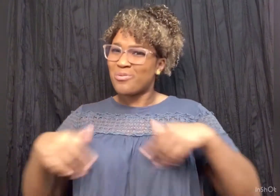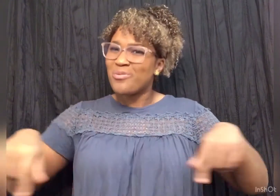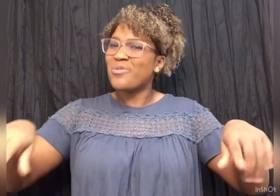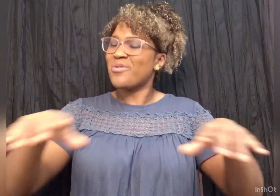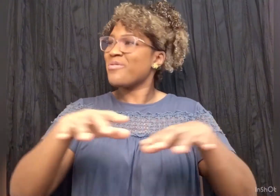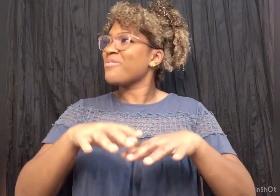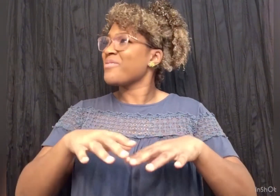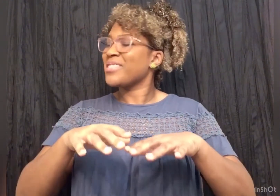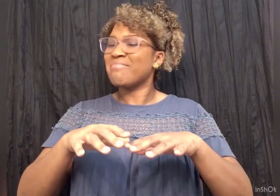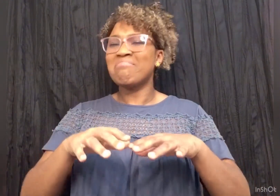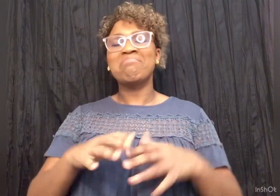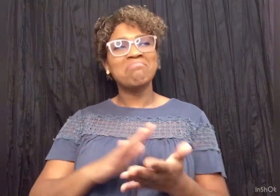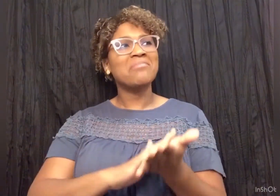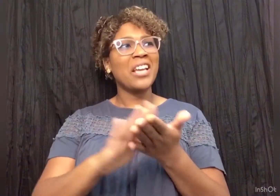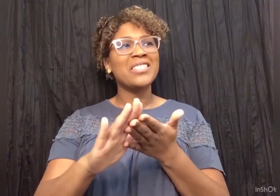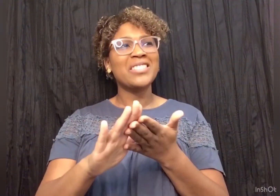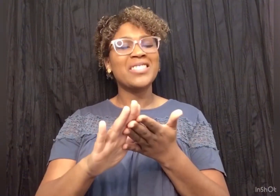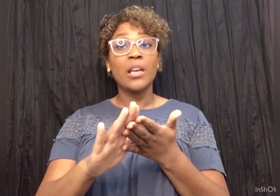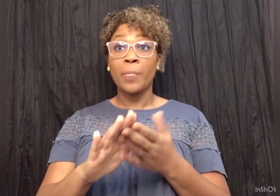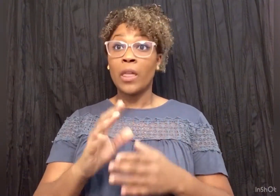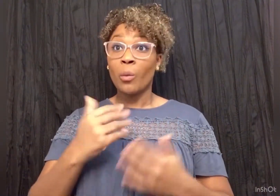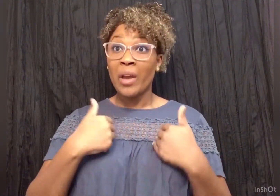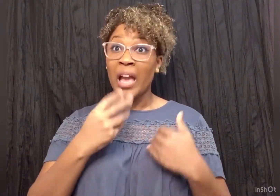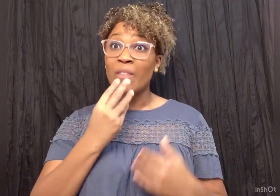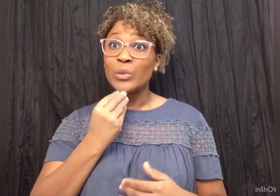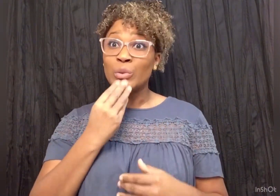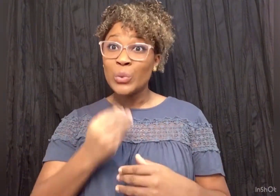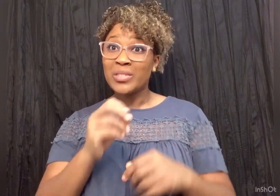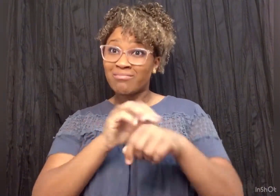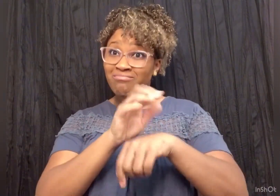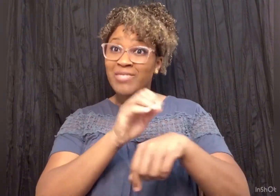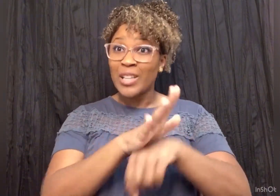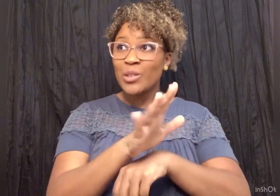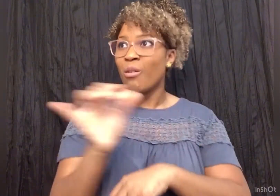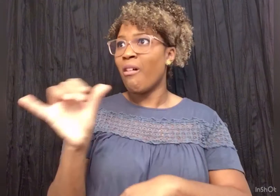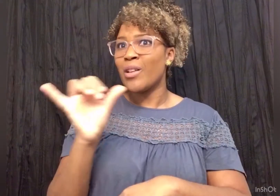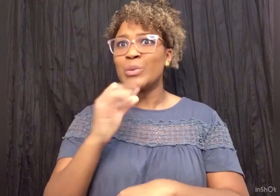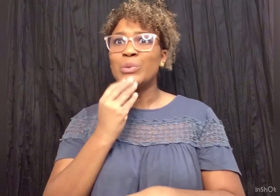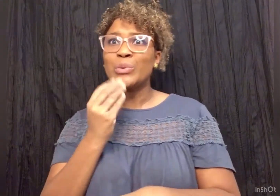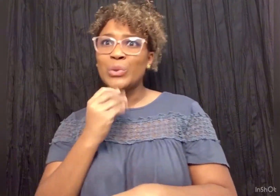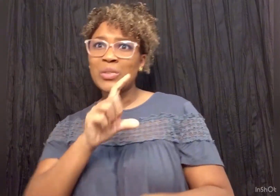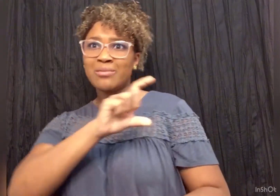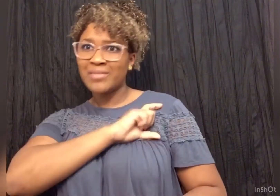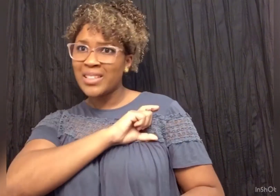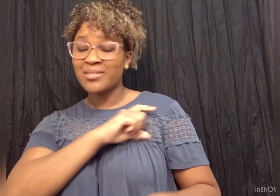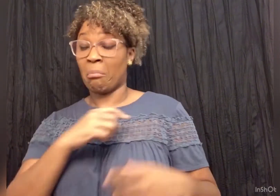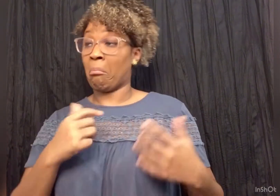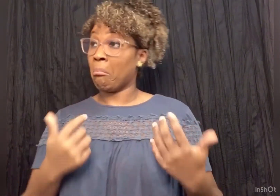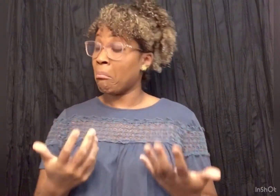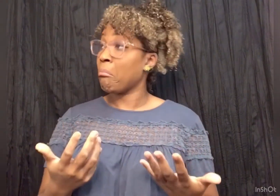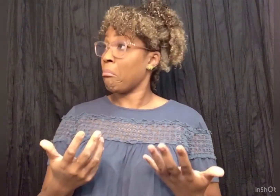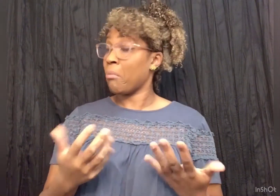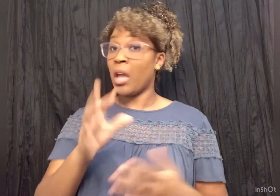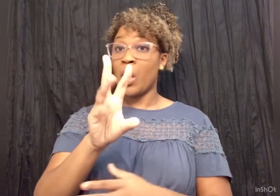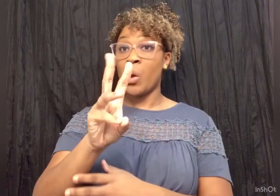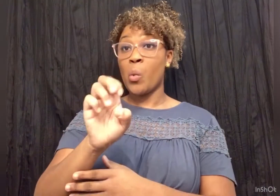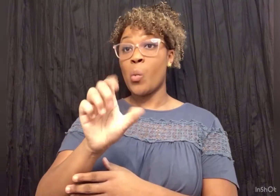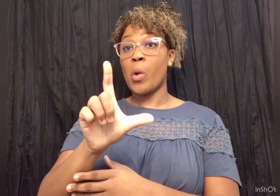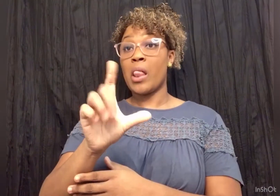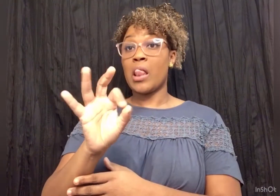A Jewish council was appointed, as well as a Jewish police force, a welfare agency, a labor